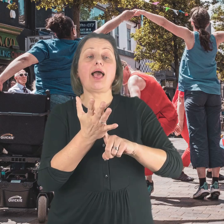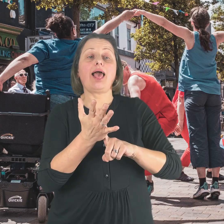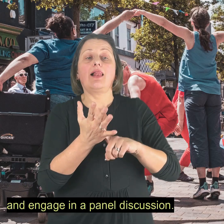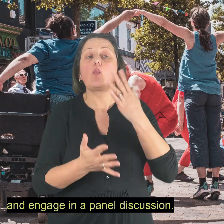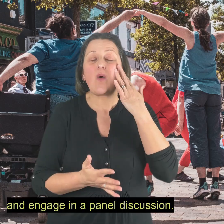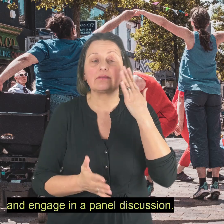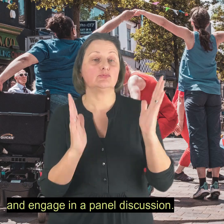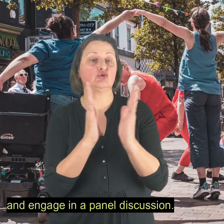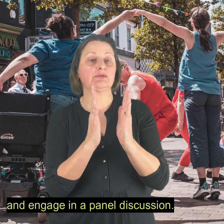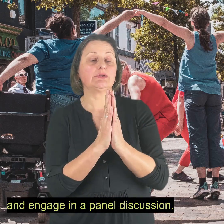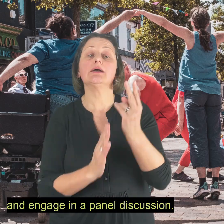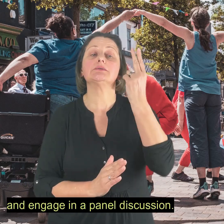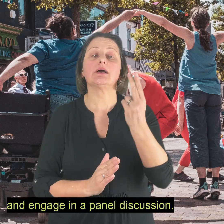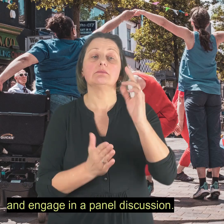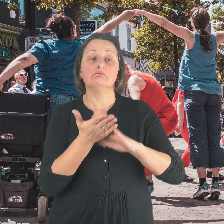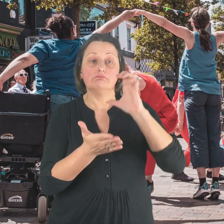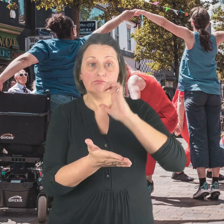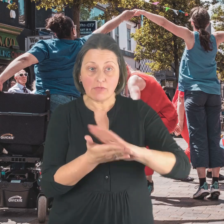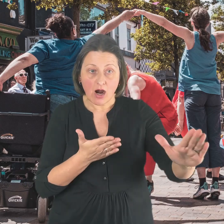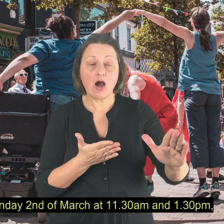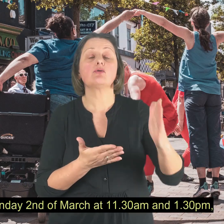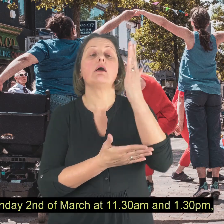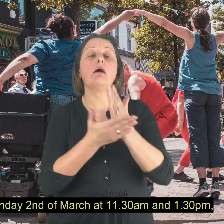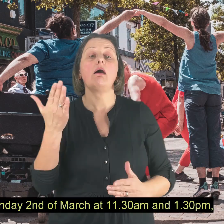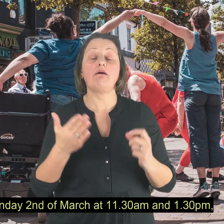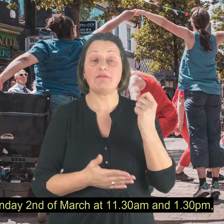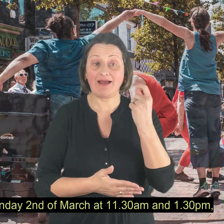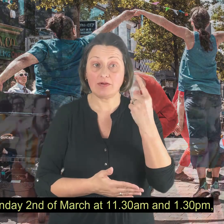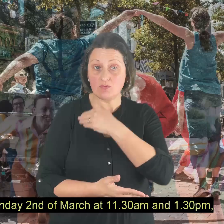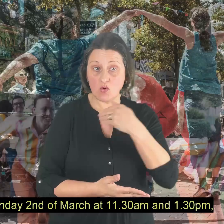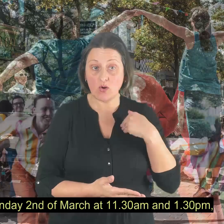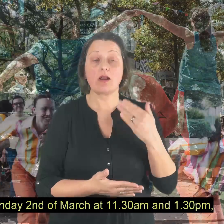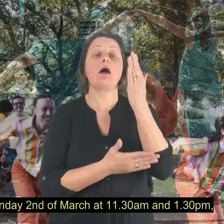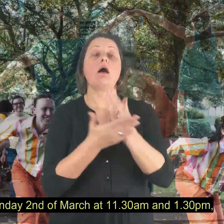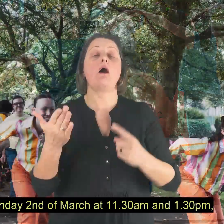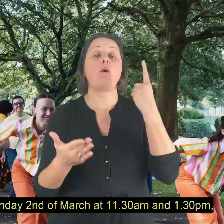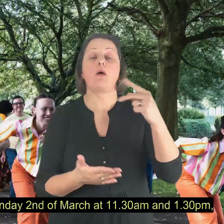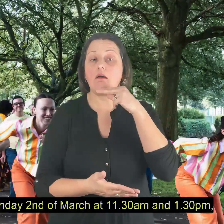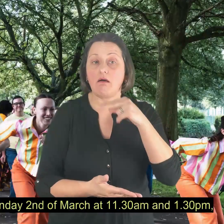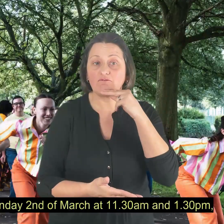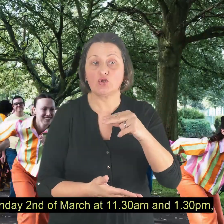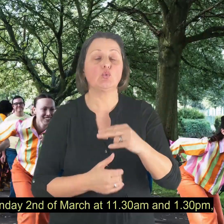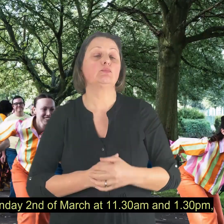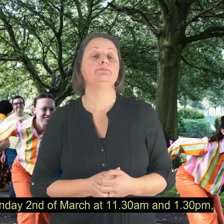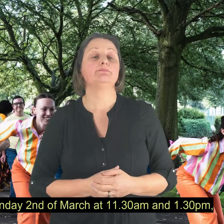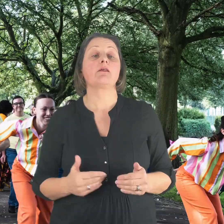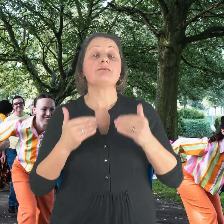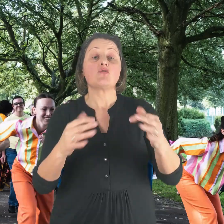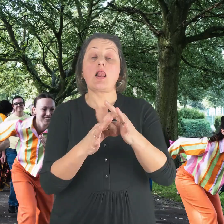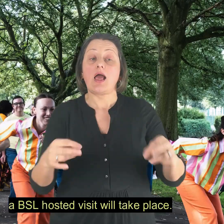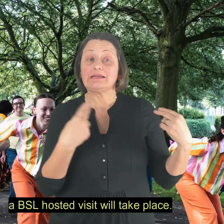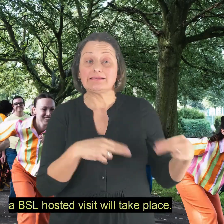set, and engage in a panel discussion. On Sunday 2nd of March at 11:30 a.m. and 1:30